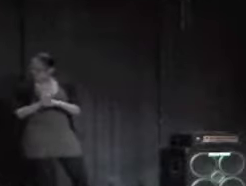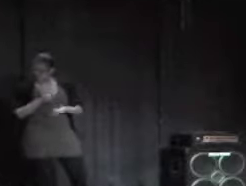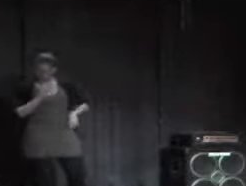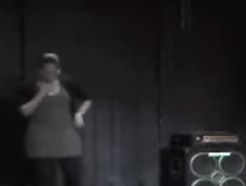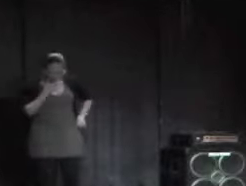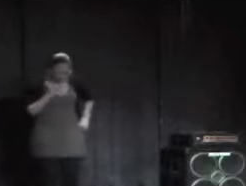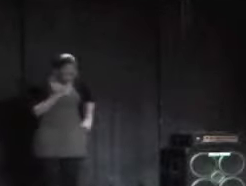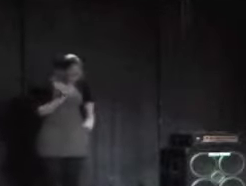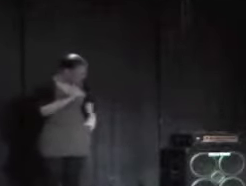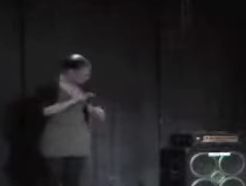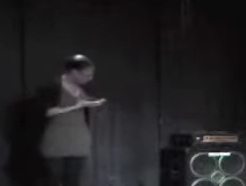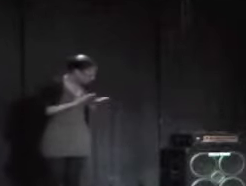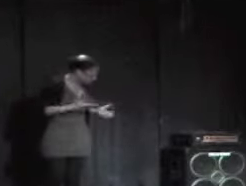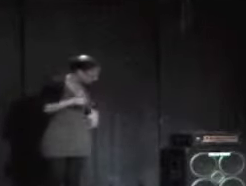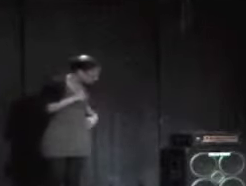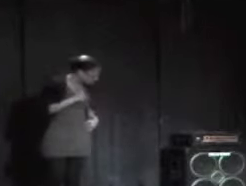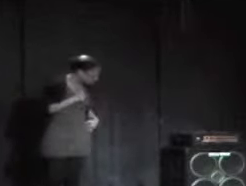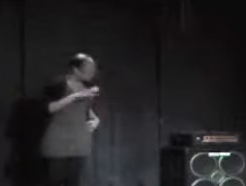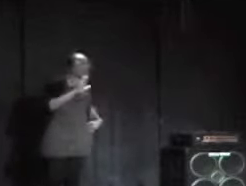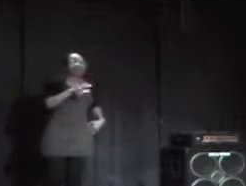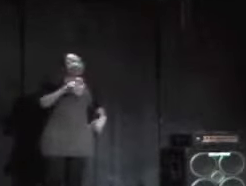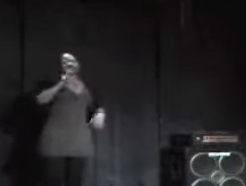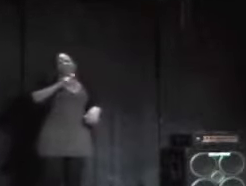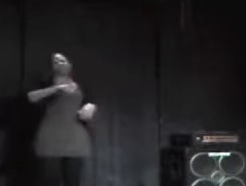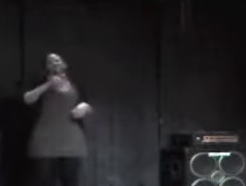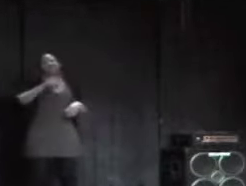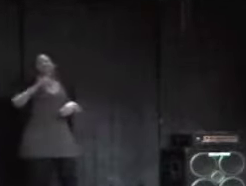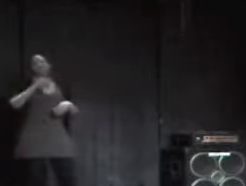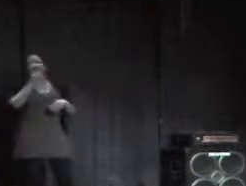Okay, now I gotta go to work, but what are my things?